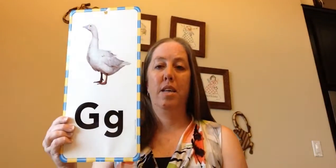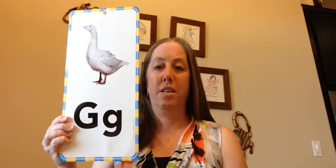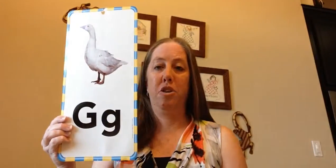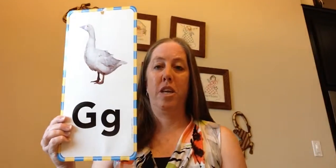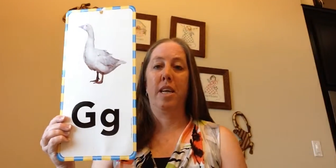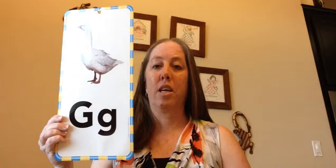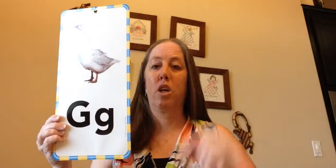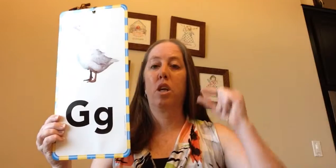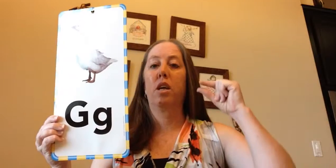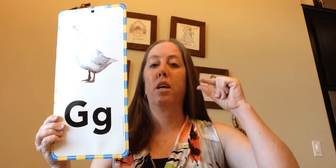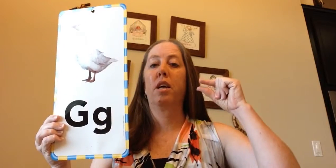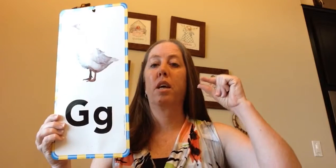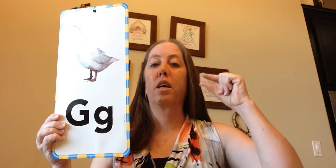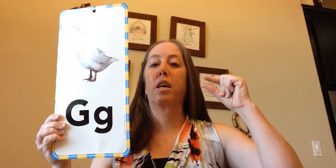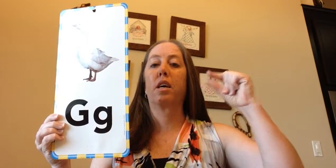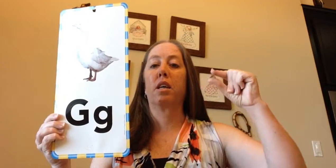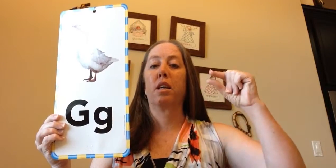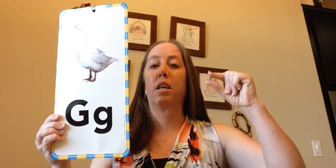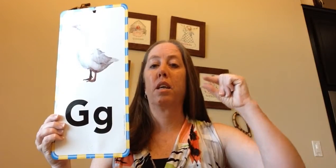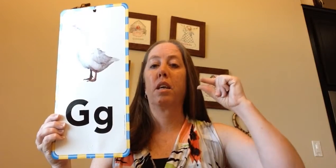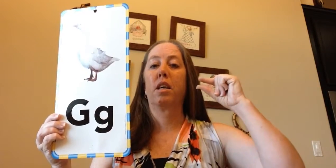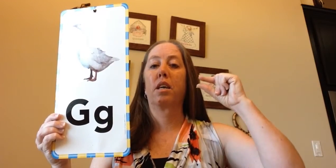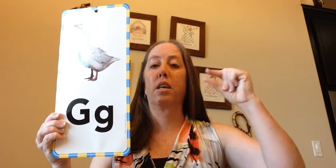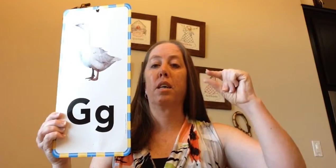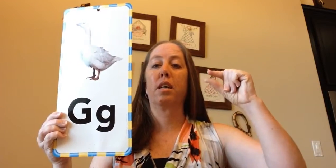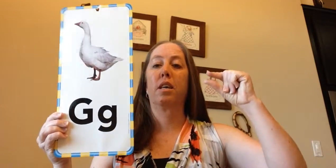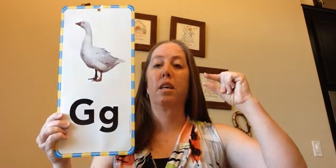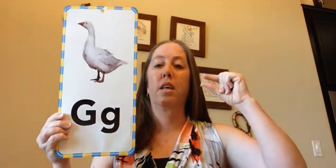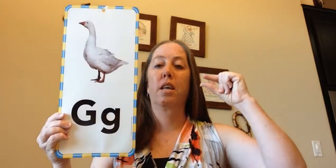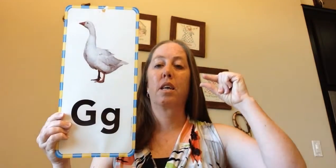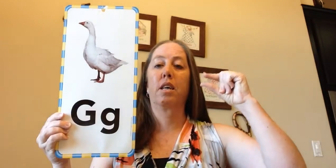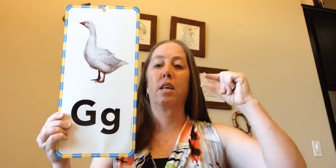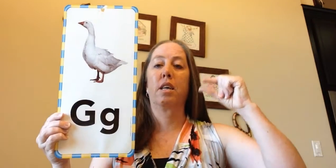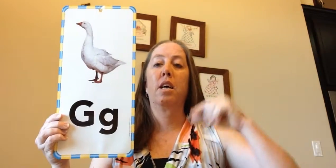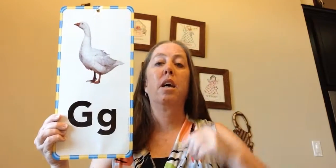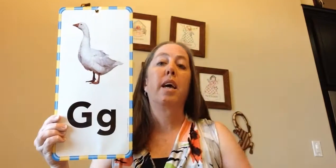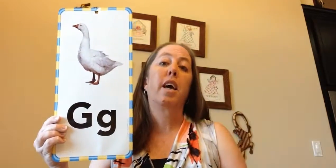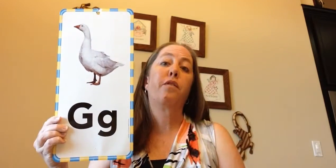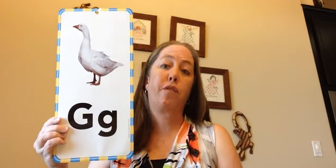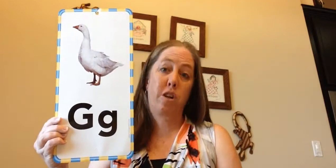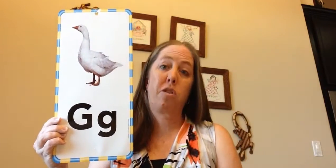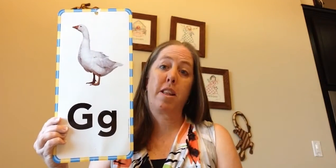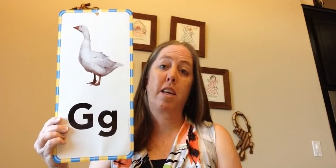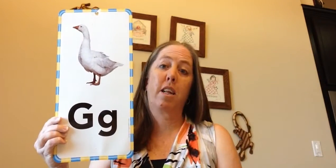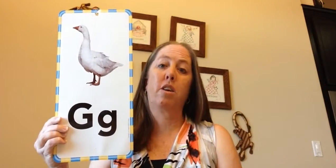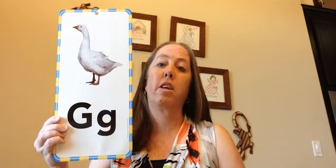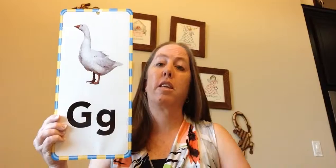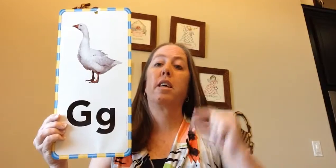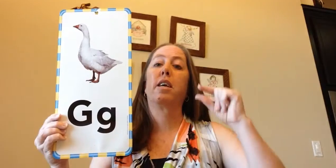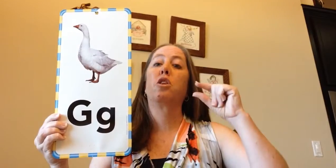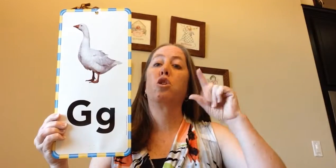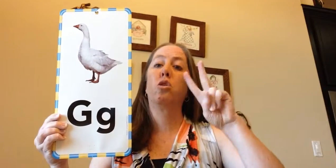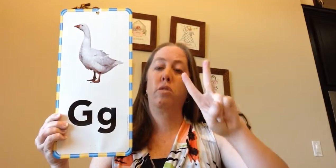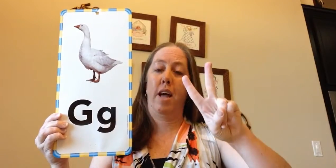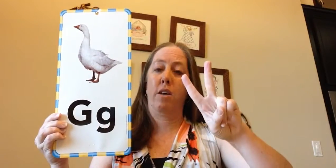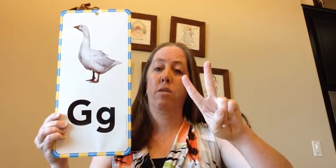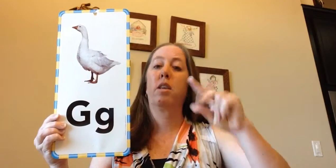G. G. G. G. In first grade, they're going to learn it's two sounds,